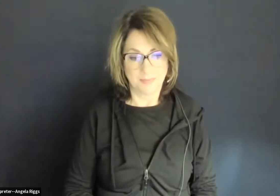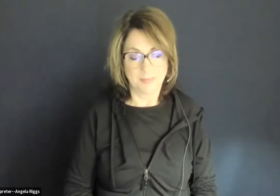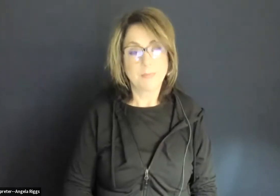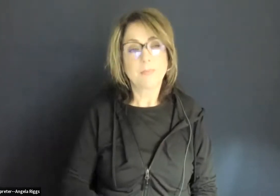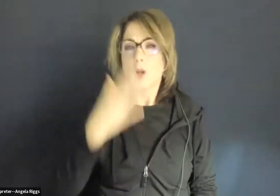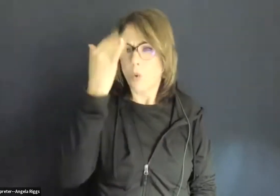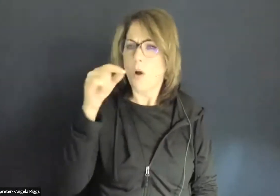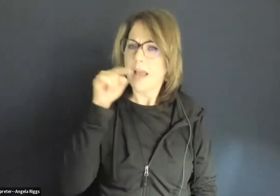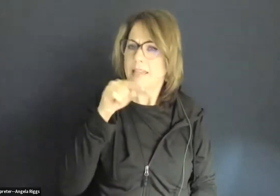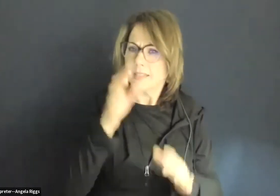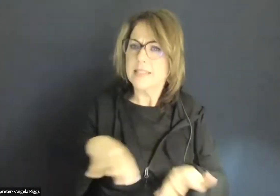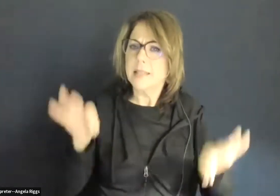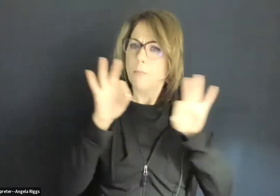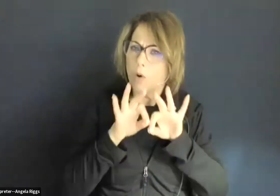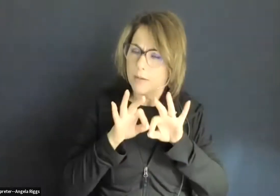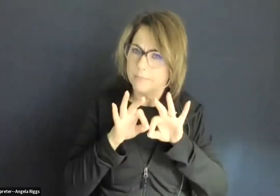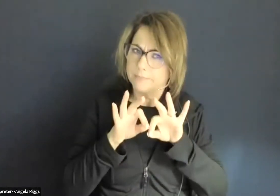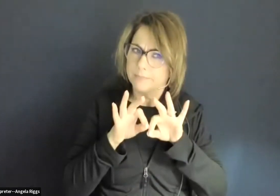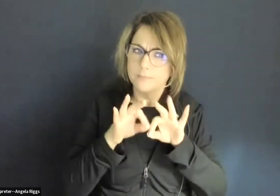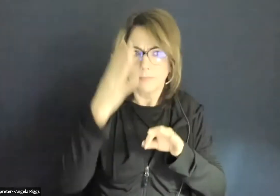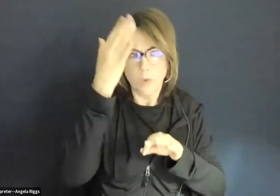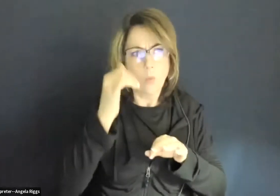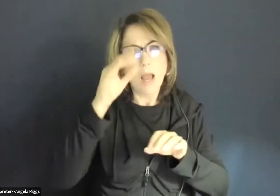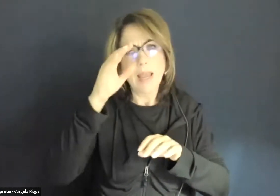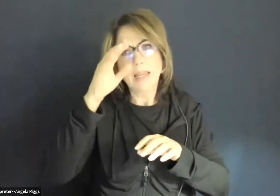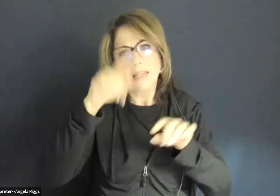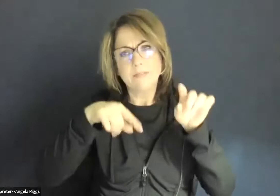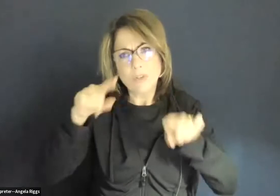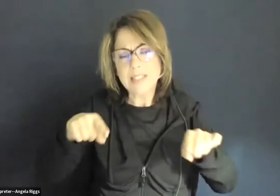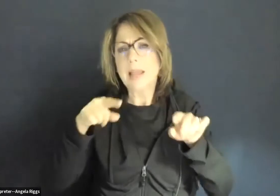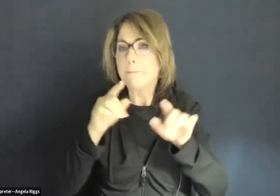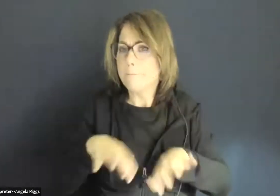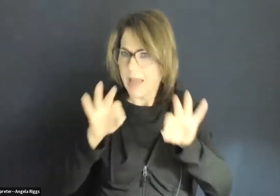Why is this important? Why diversity matters.